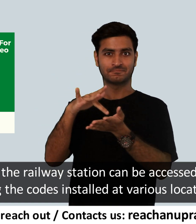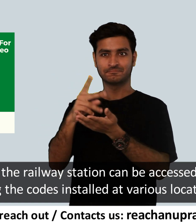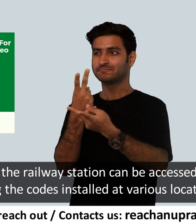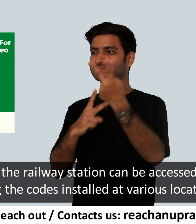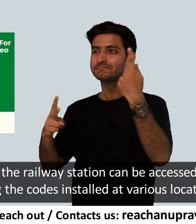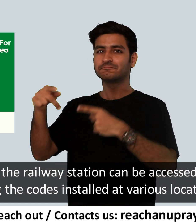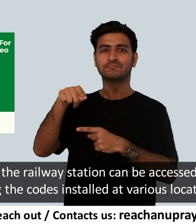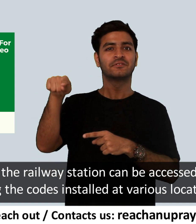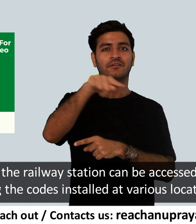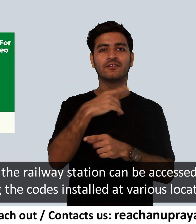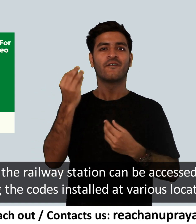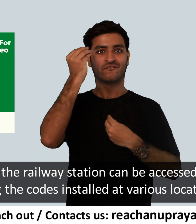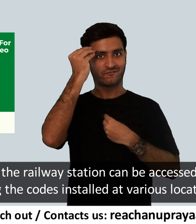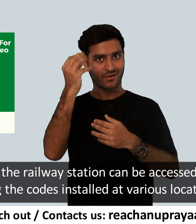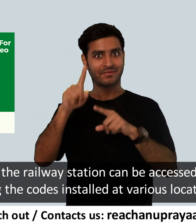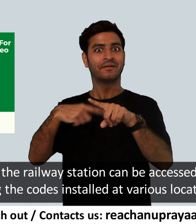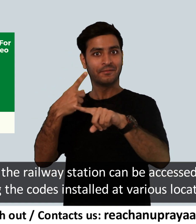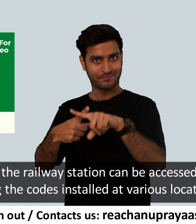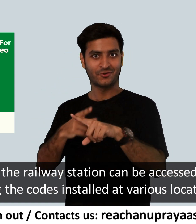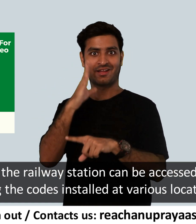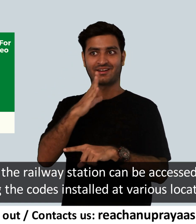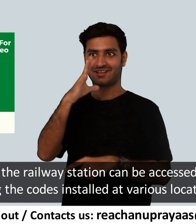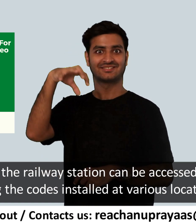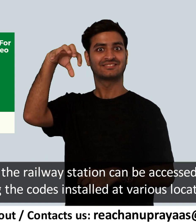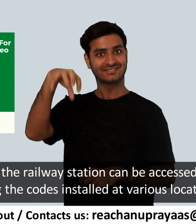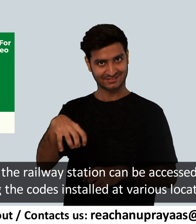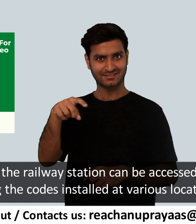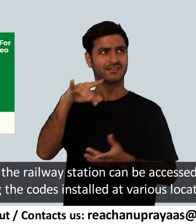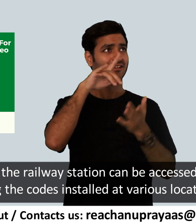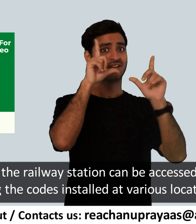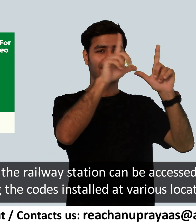QR code installed at various locations.